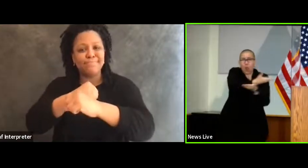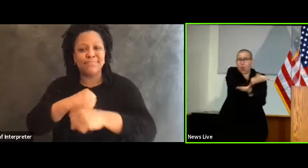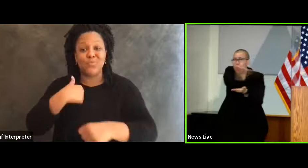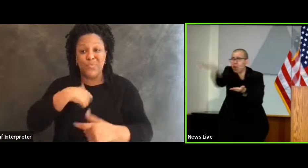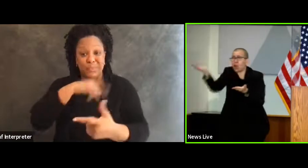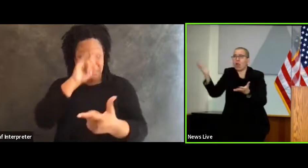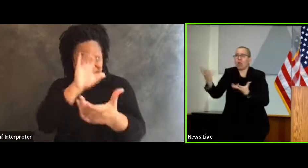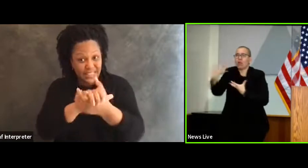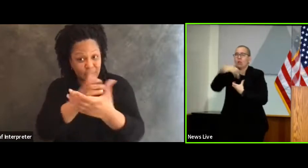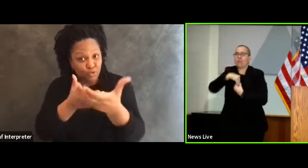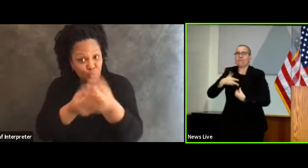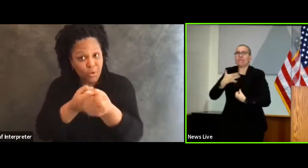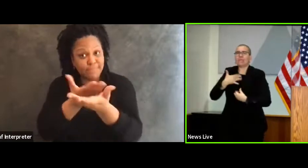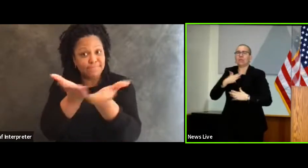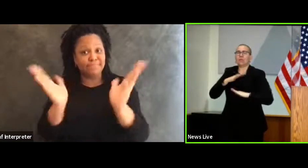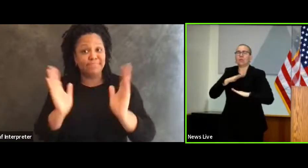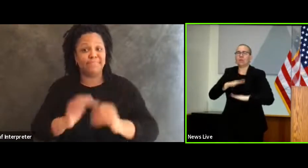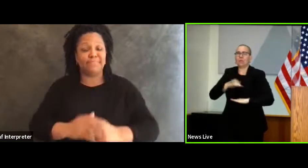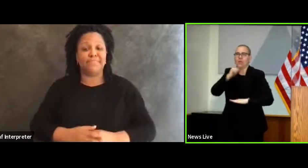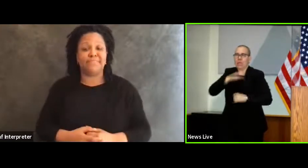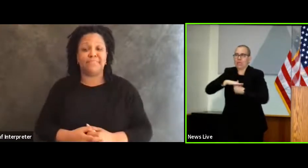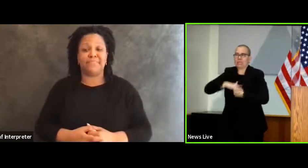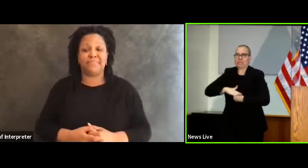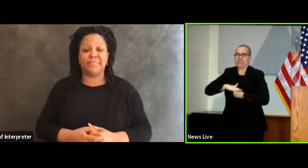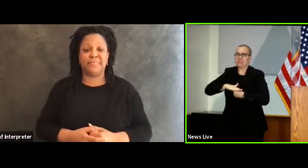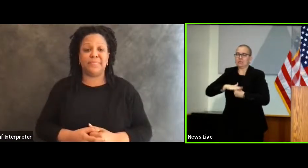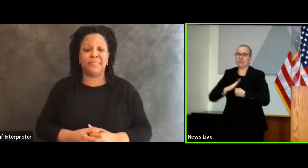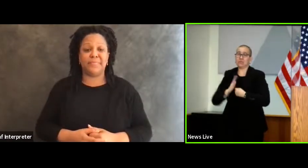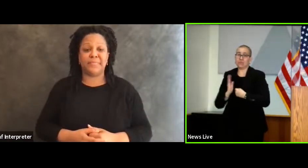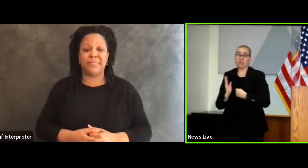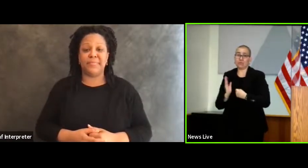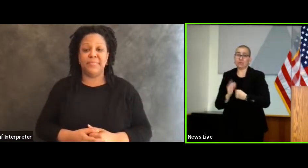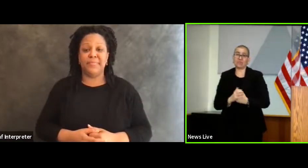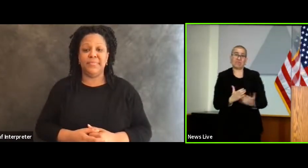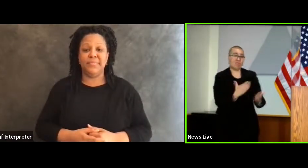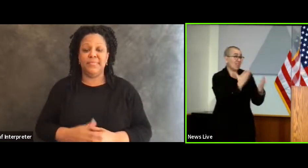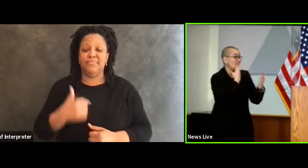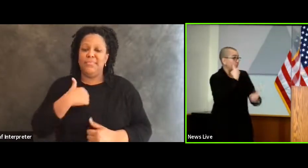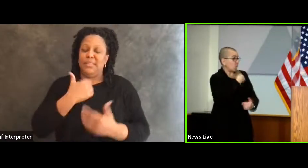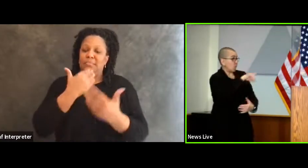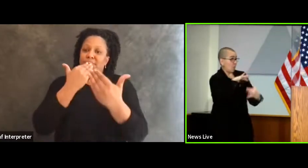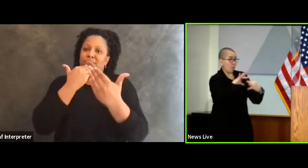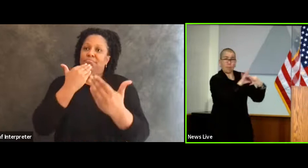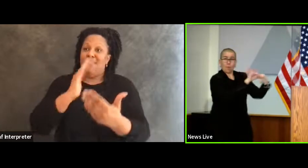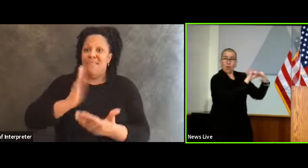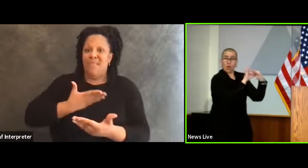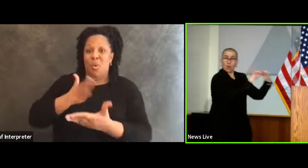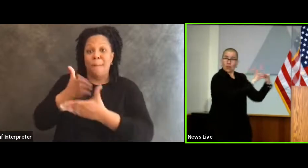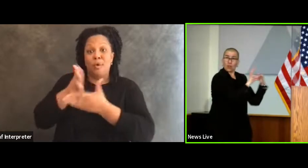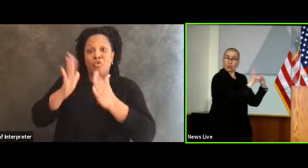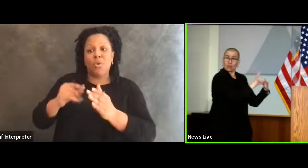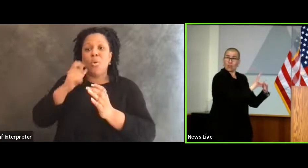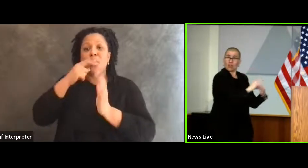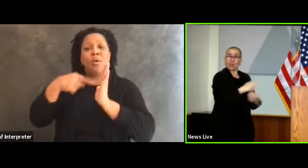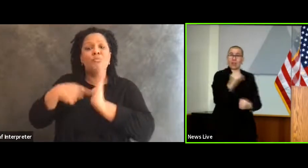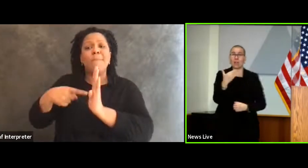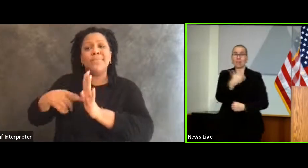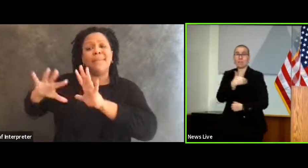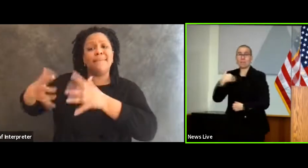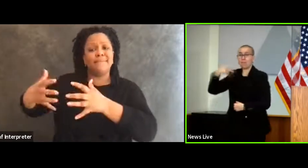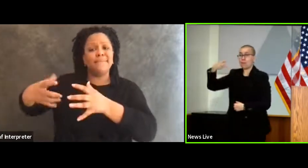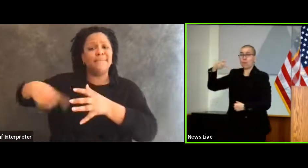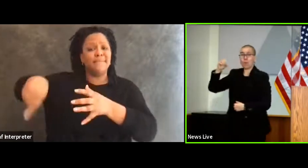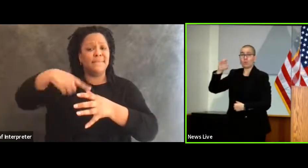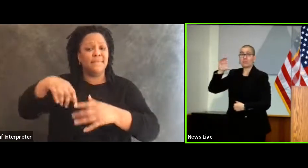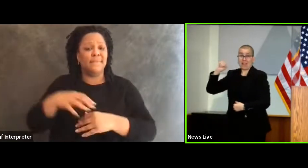I am so grateful to our partners in the House and particularly the members of the People of Color and Indigenous